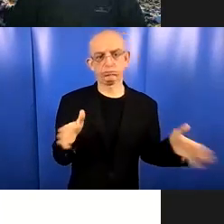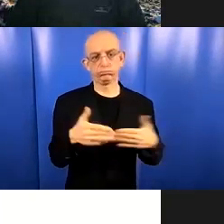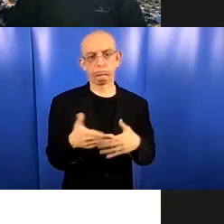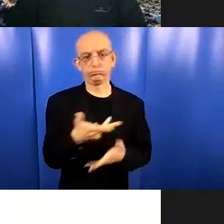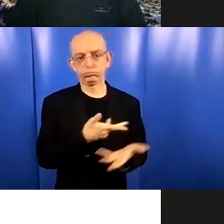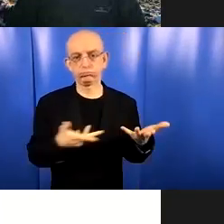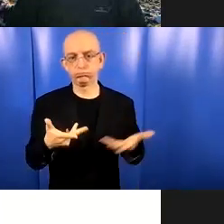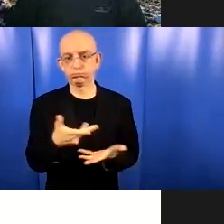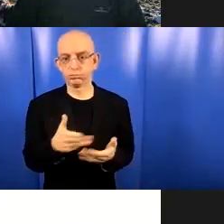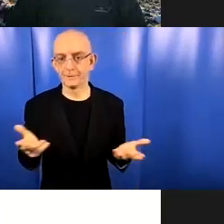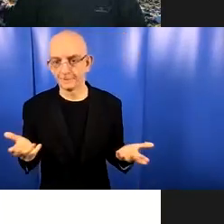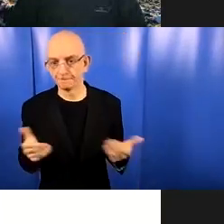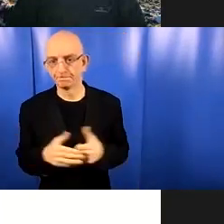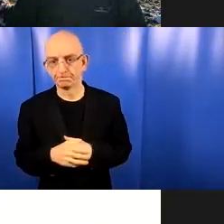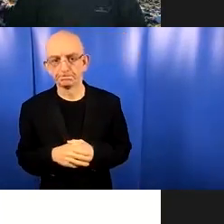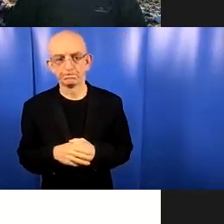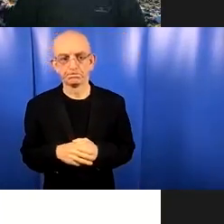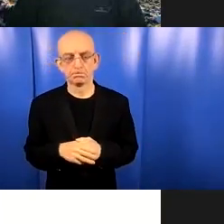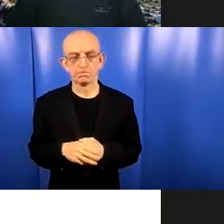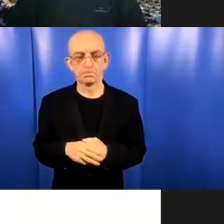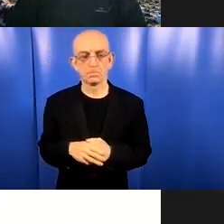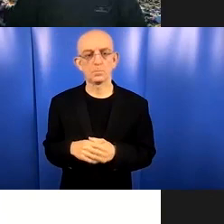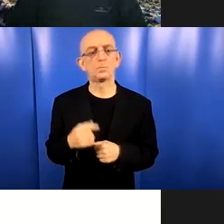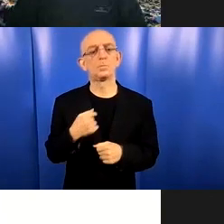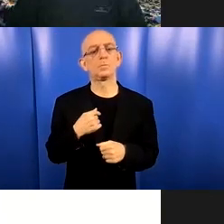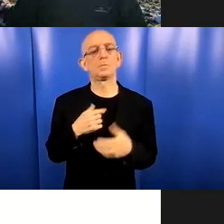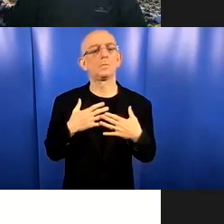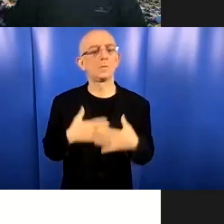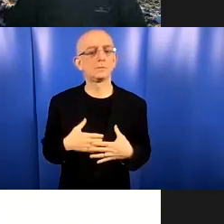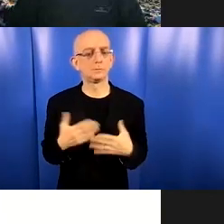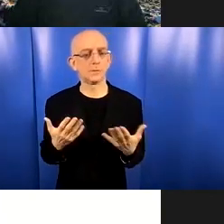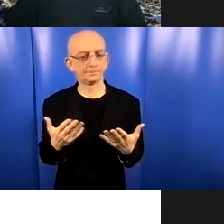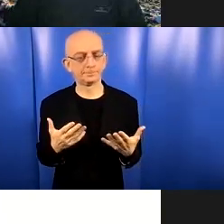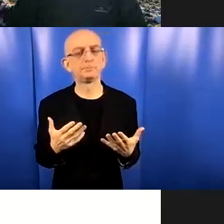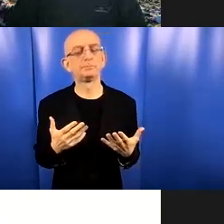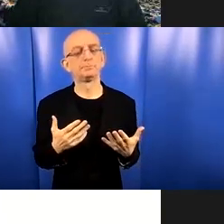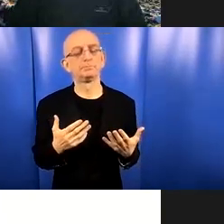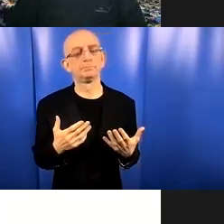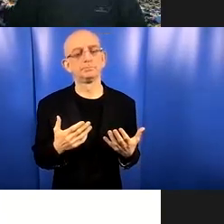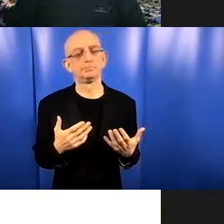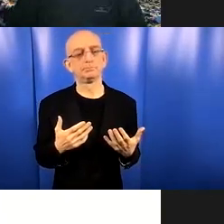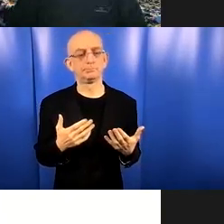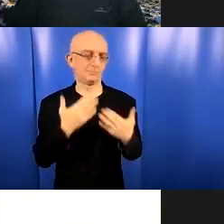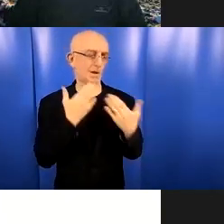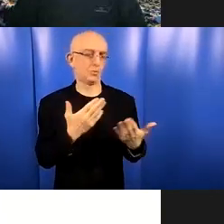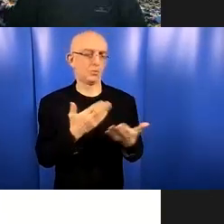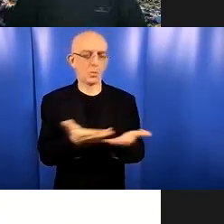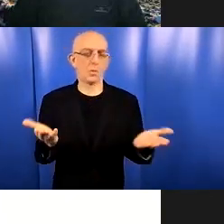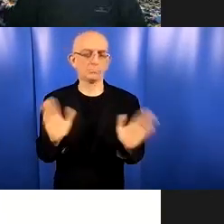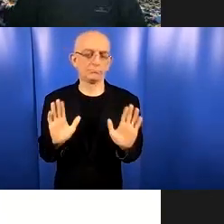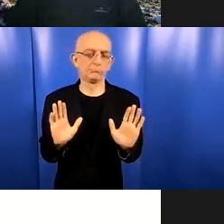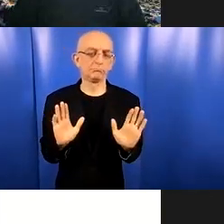I want to say thank you to everyone who joined in